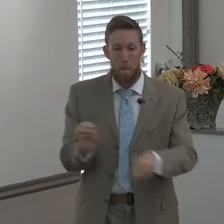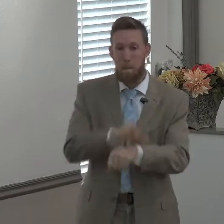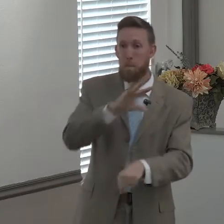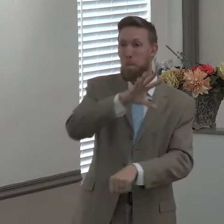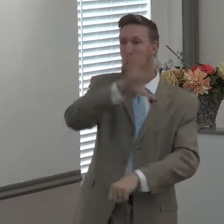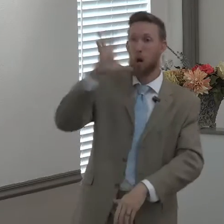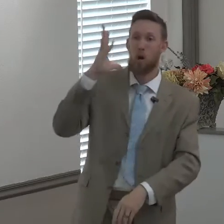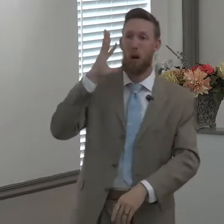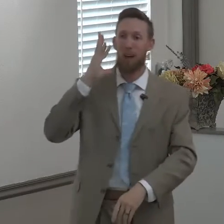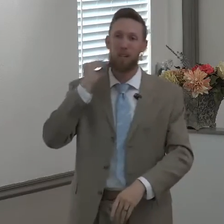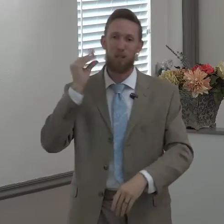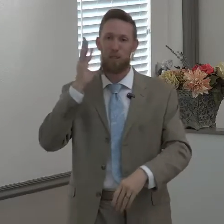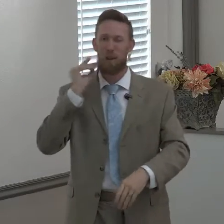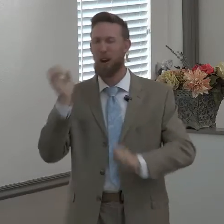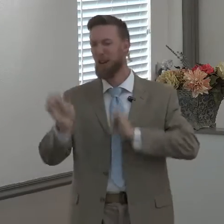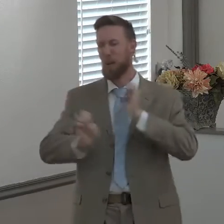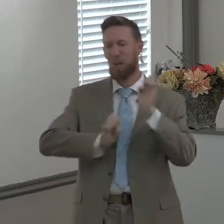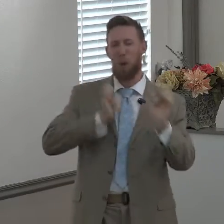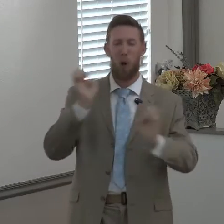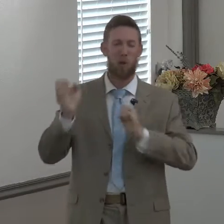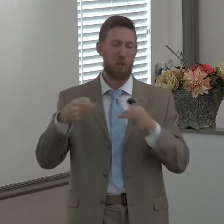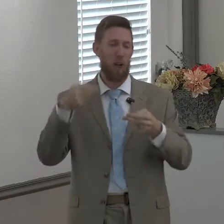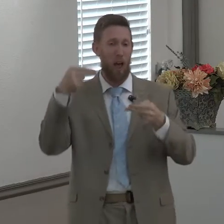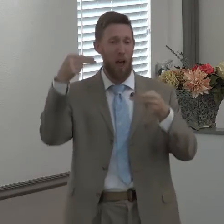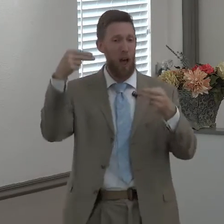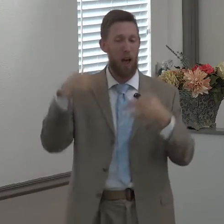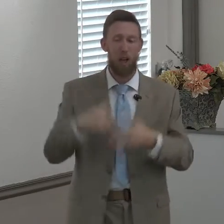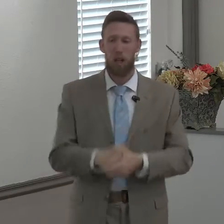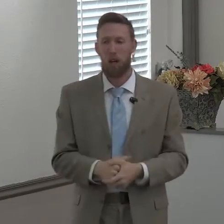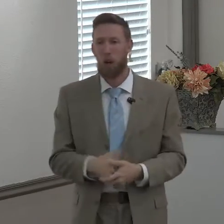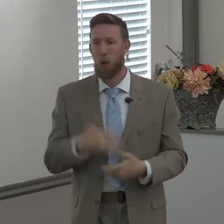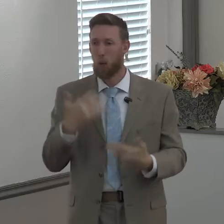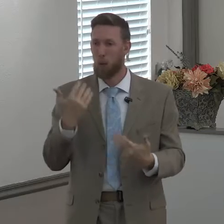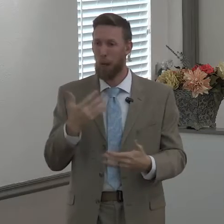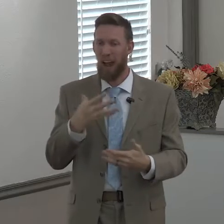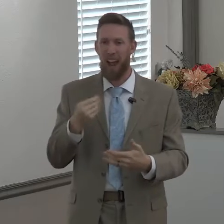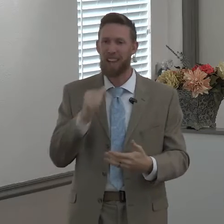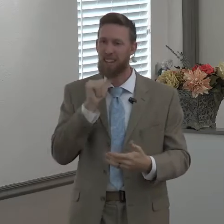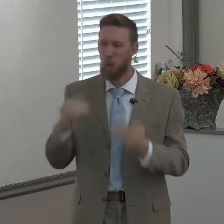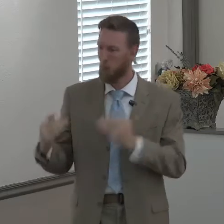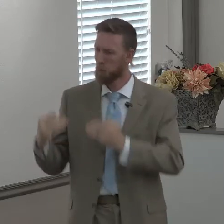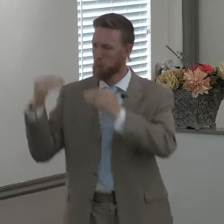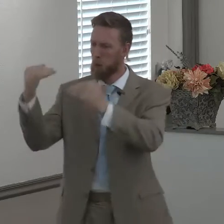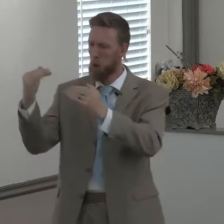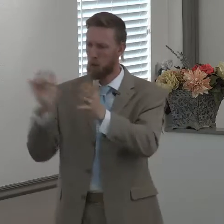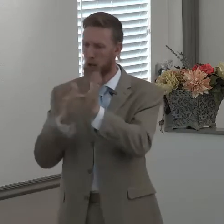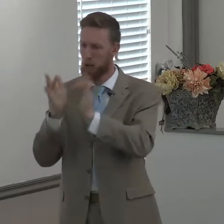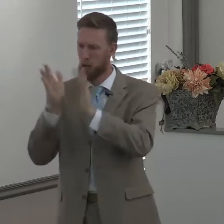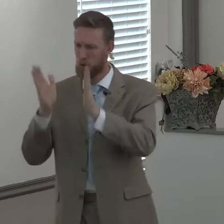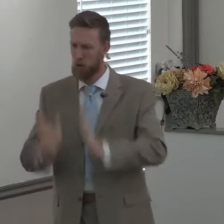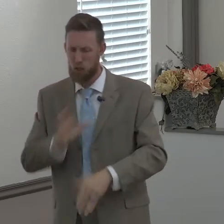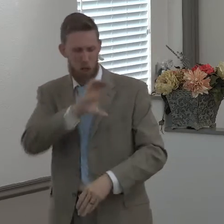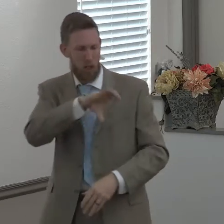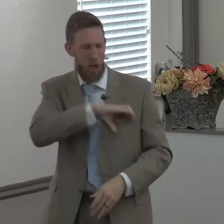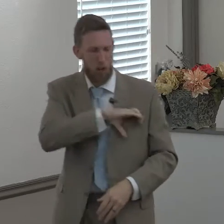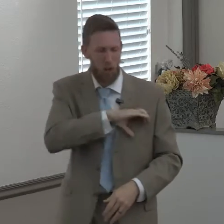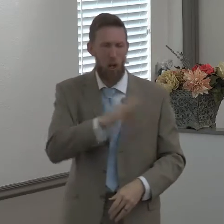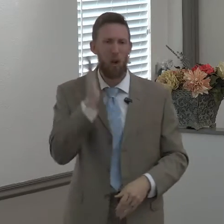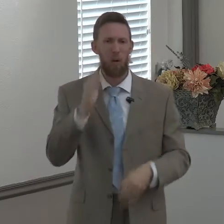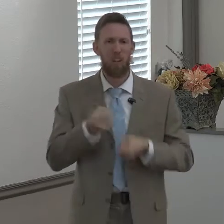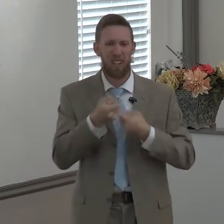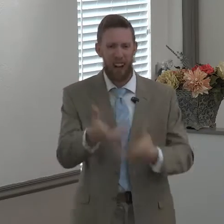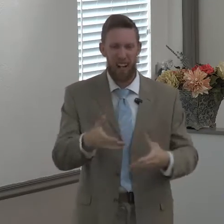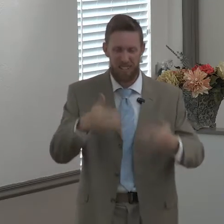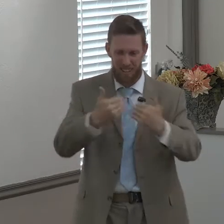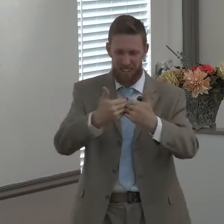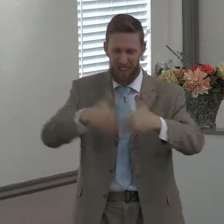Whenever you have a church that tries to emphasize miraculous experiences rather than Christian